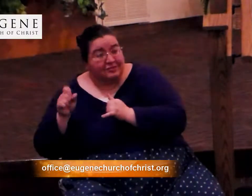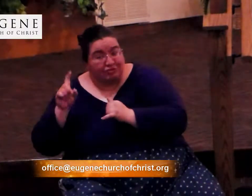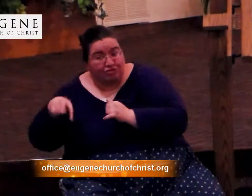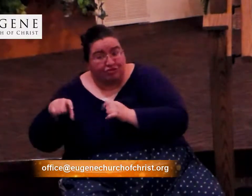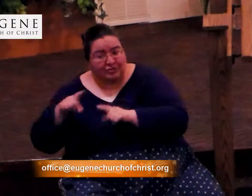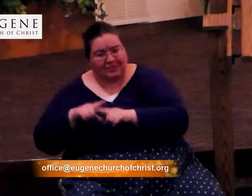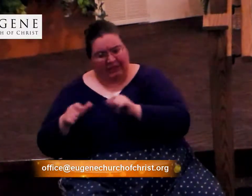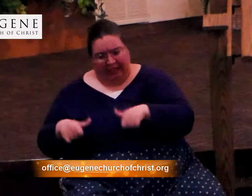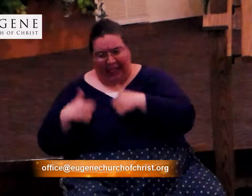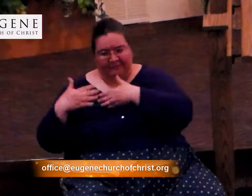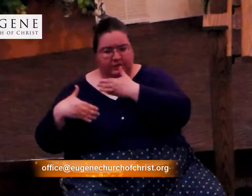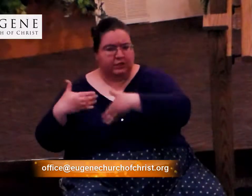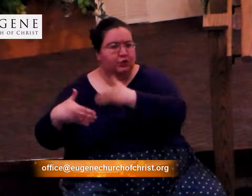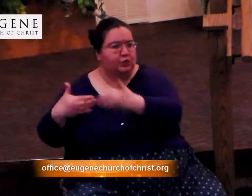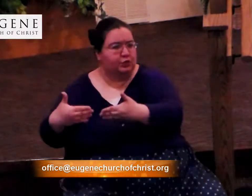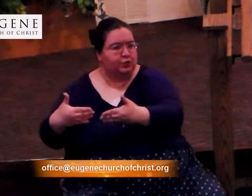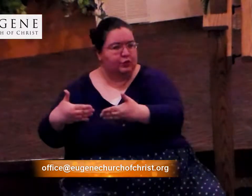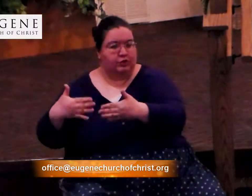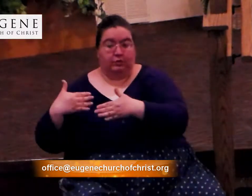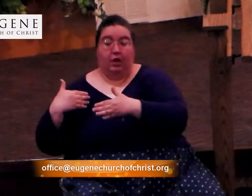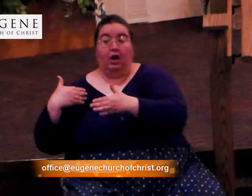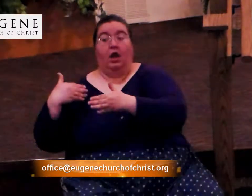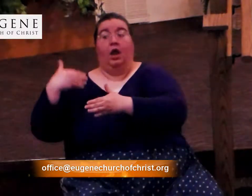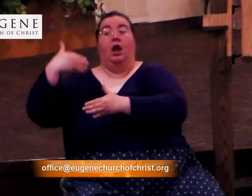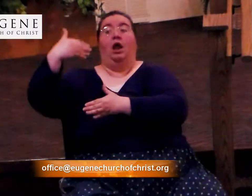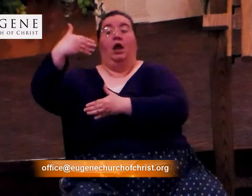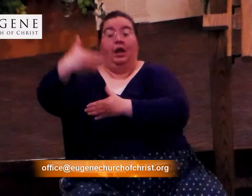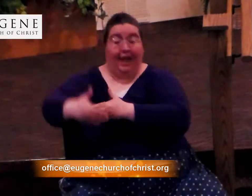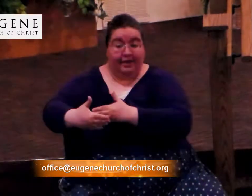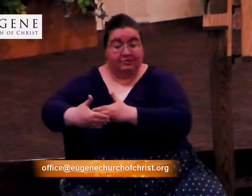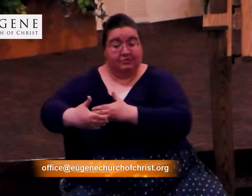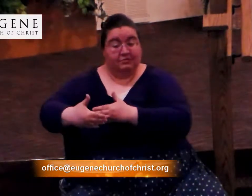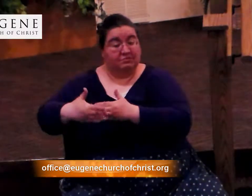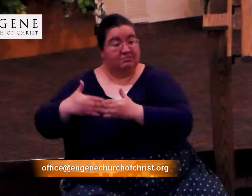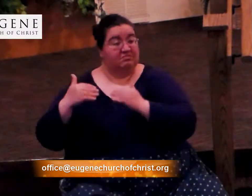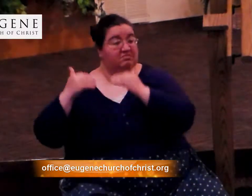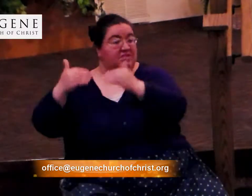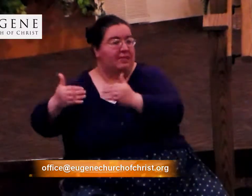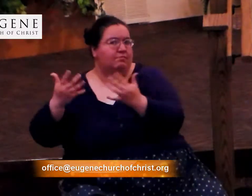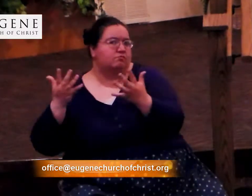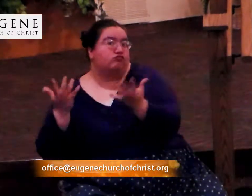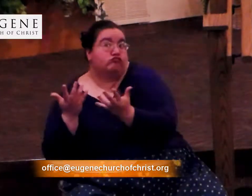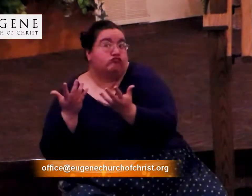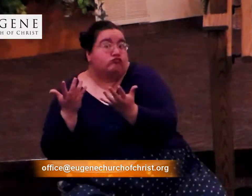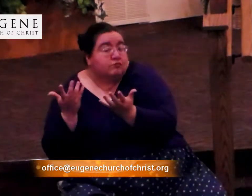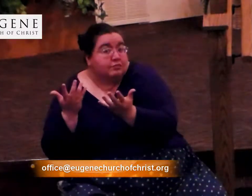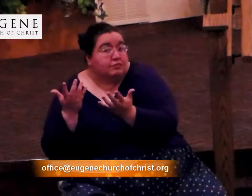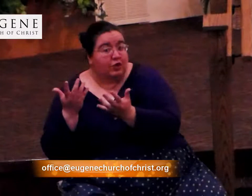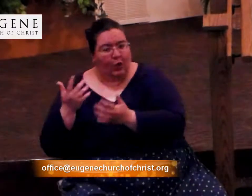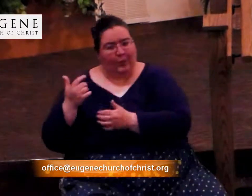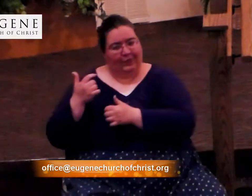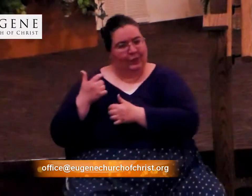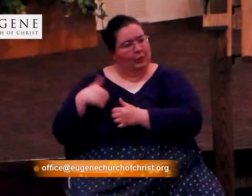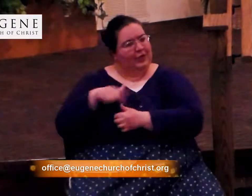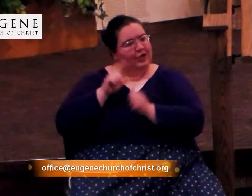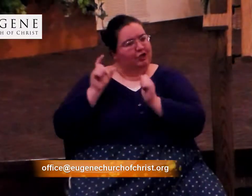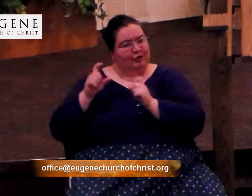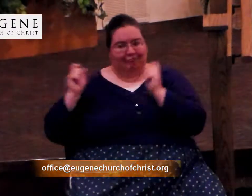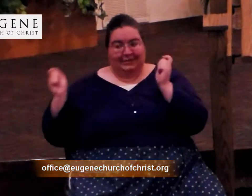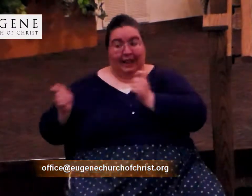thing that God has in store for you. For each of us, we should celebrate the victories long enough. We should celebrate